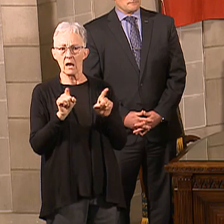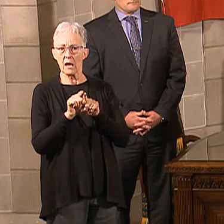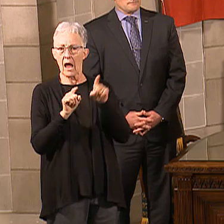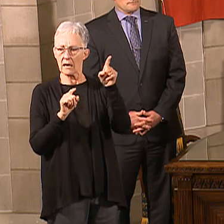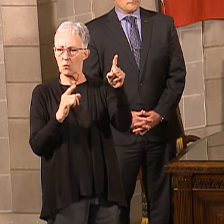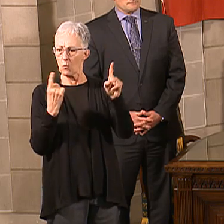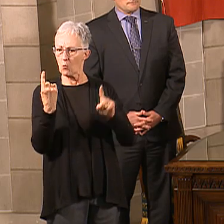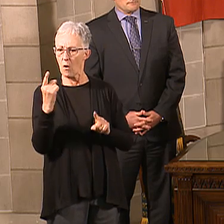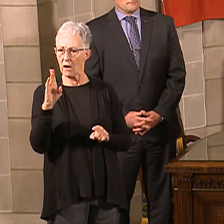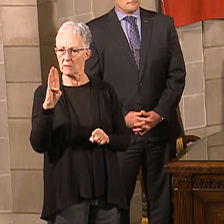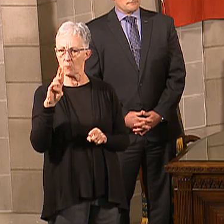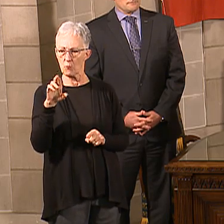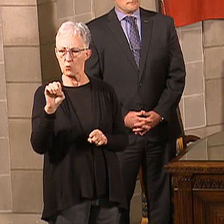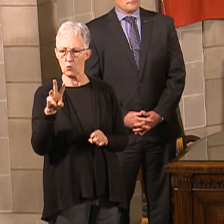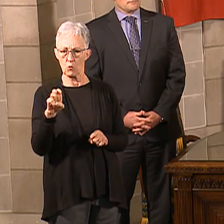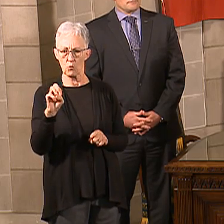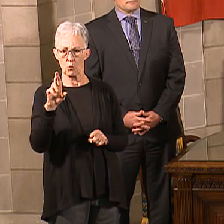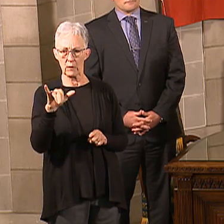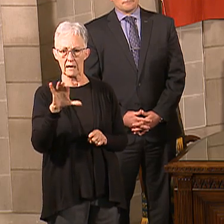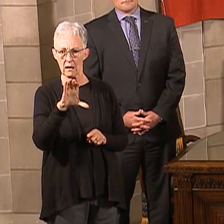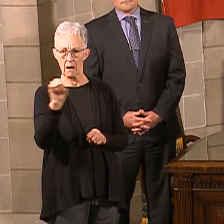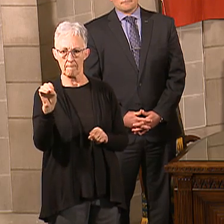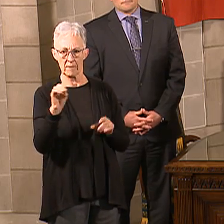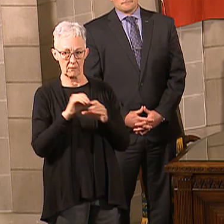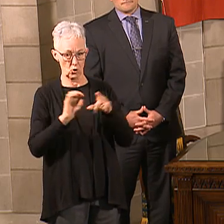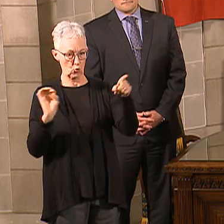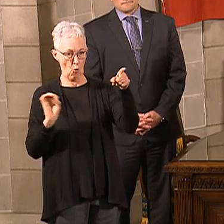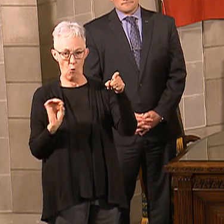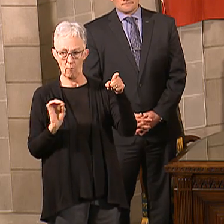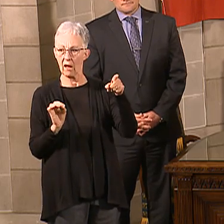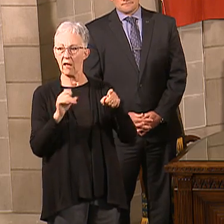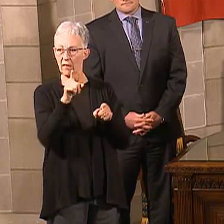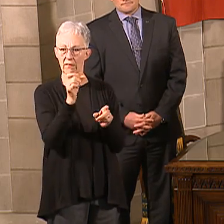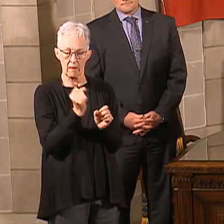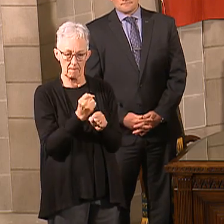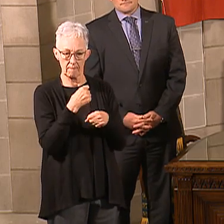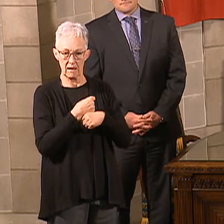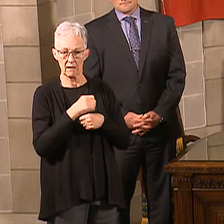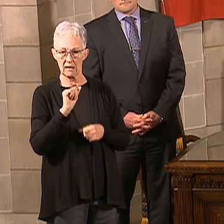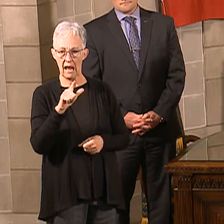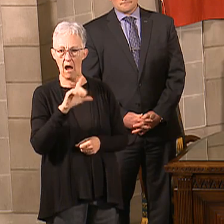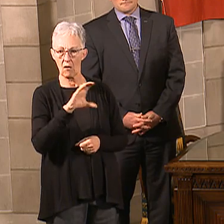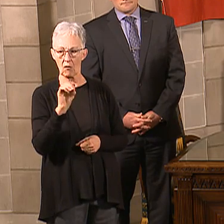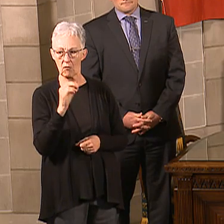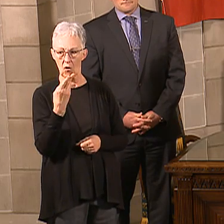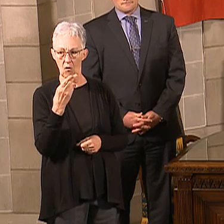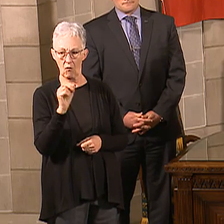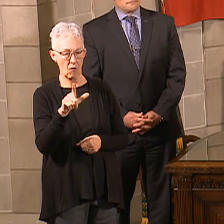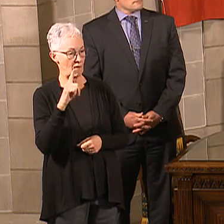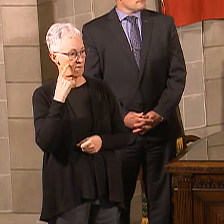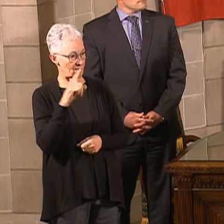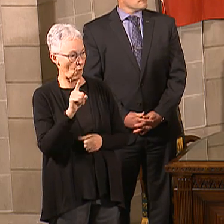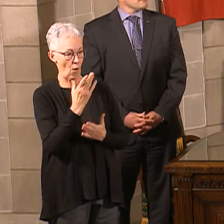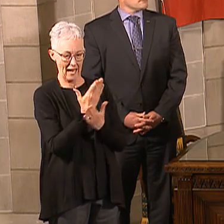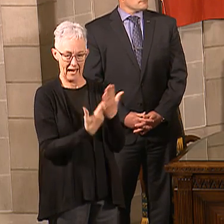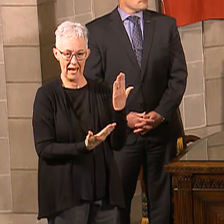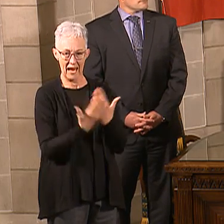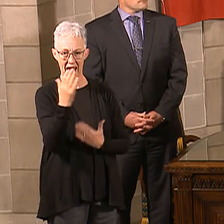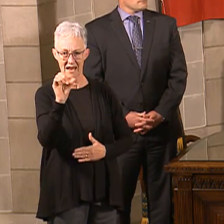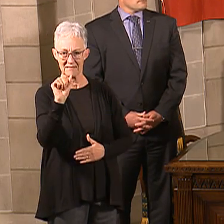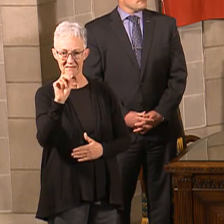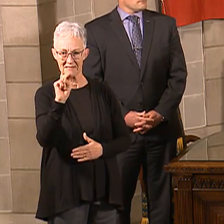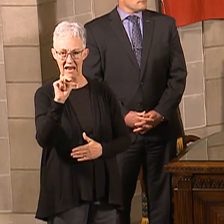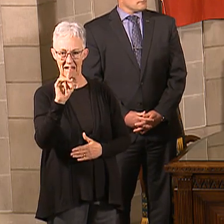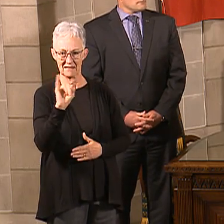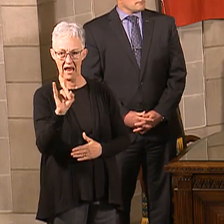Tramert. He's also converting his operation to provide alcohol for things like hand sanitizer. So now I'd like to call up Todd Becker, who's the CEO